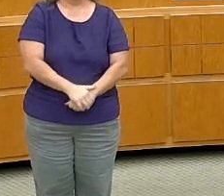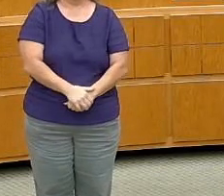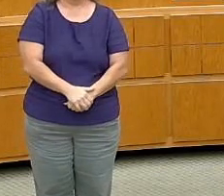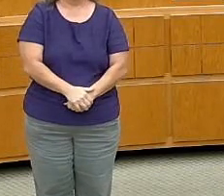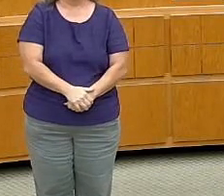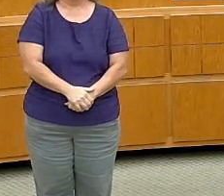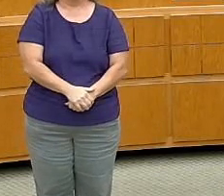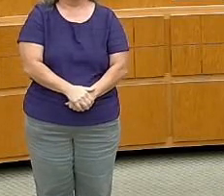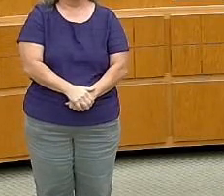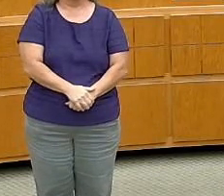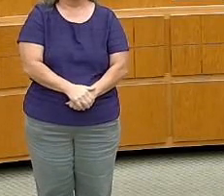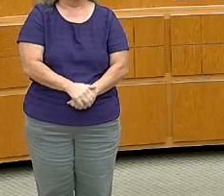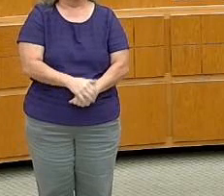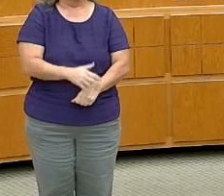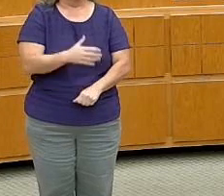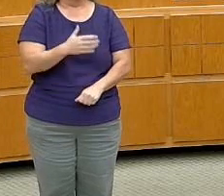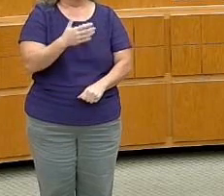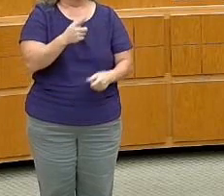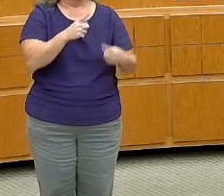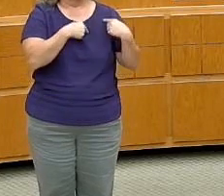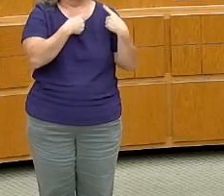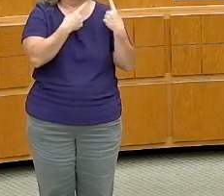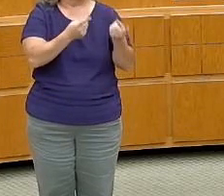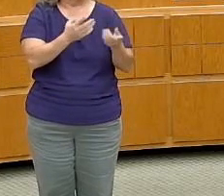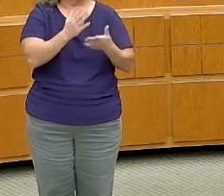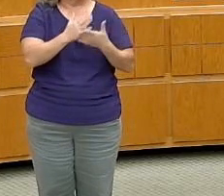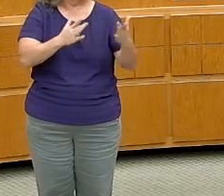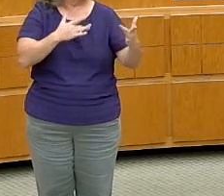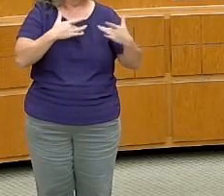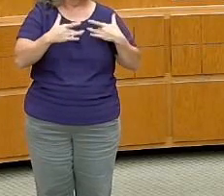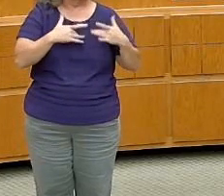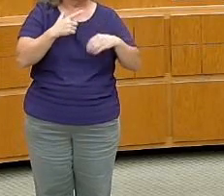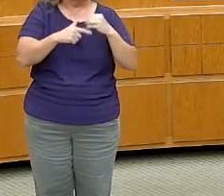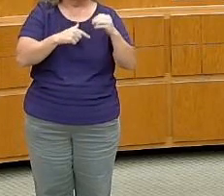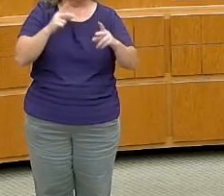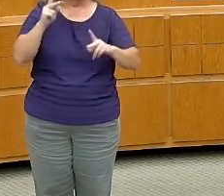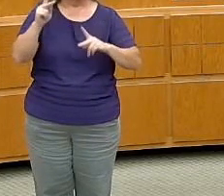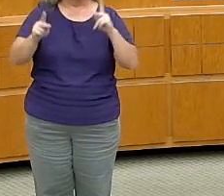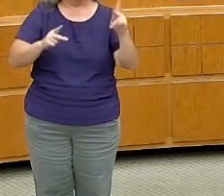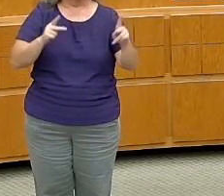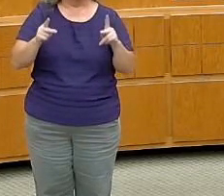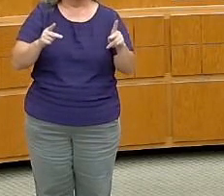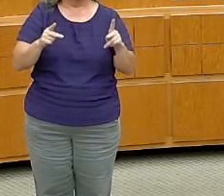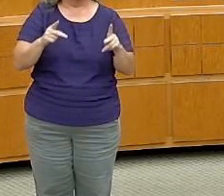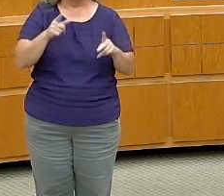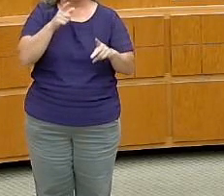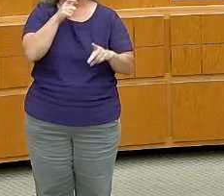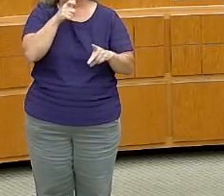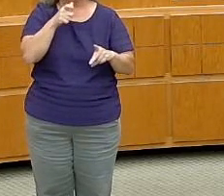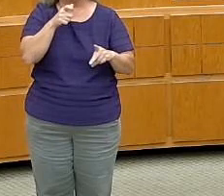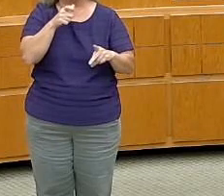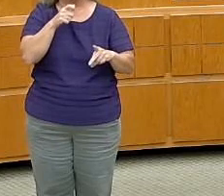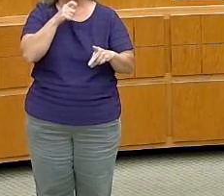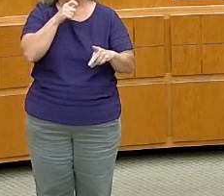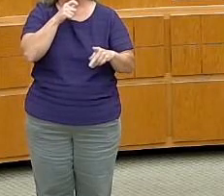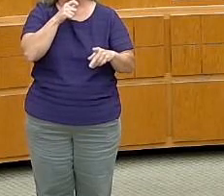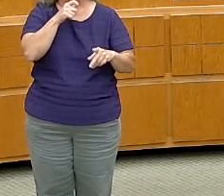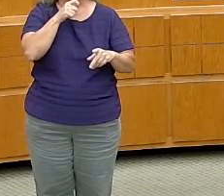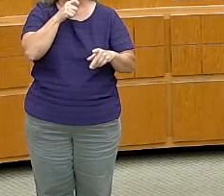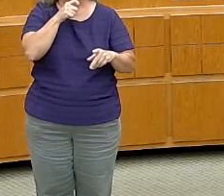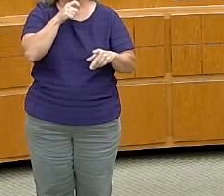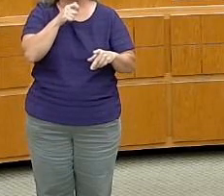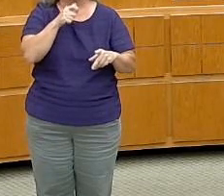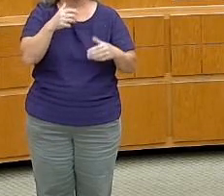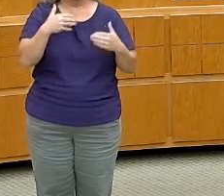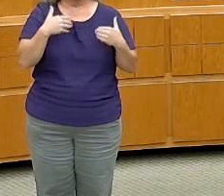I guess there's been some concern about people who have not been presented symptoms but have died recently, and if they